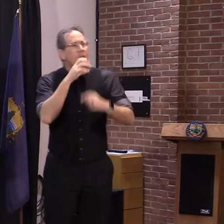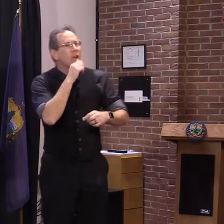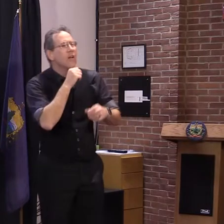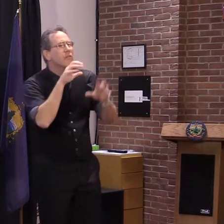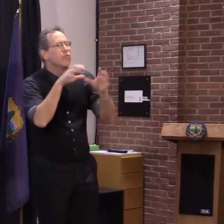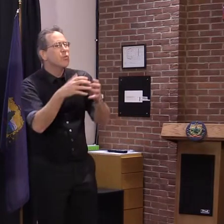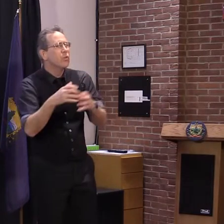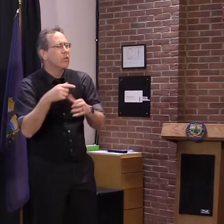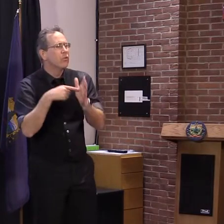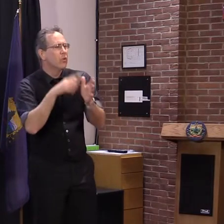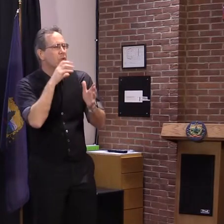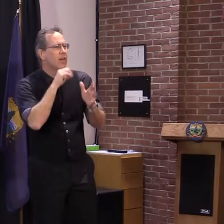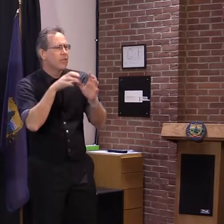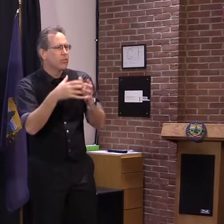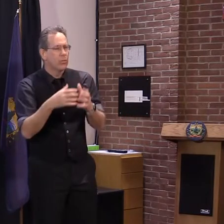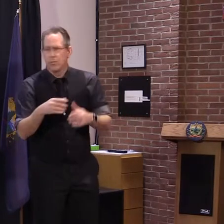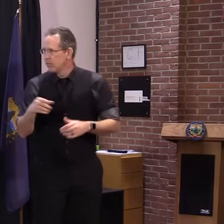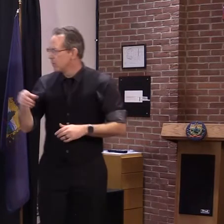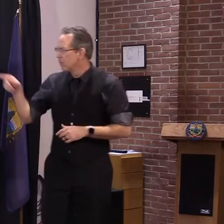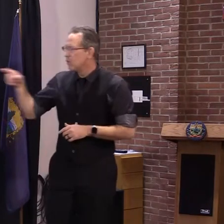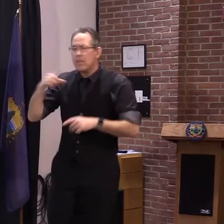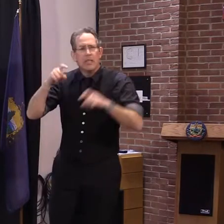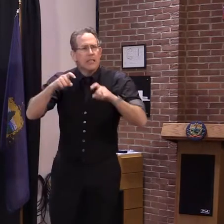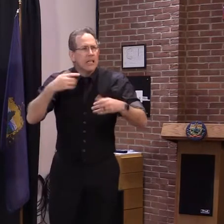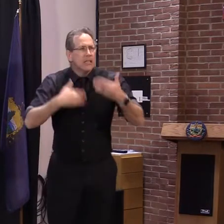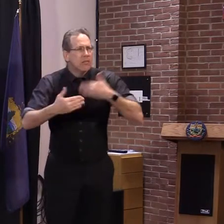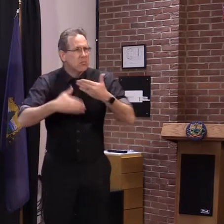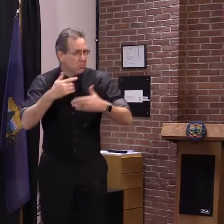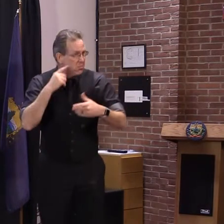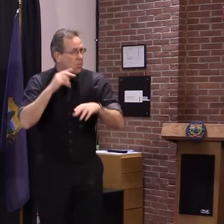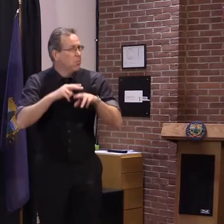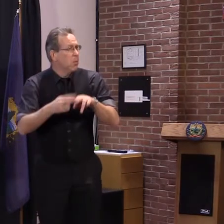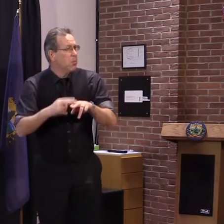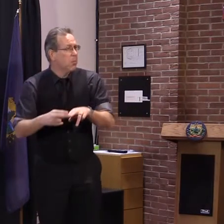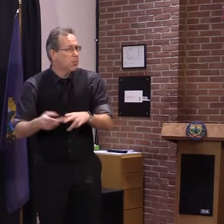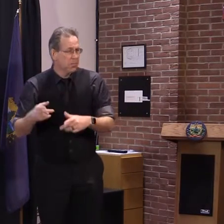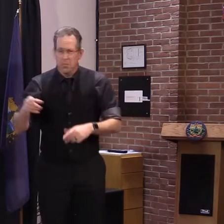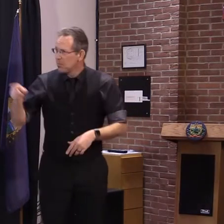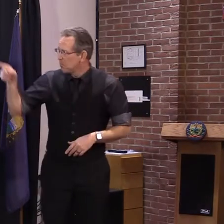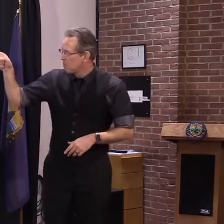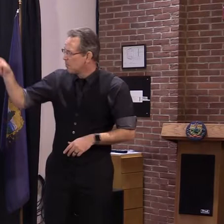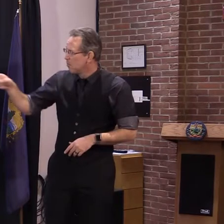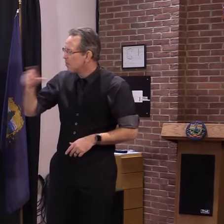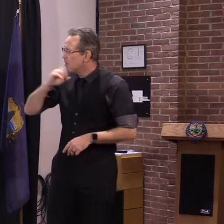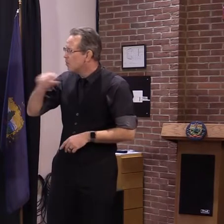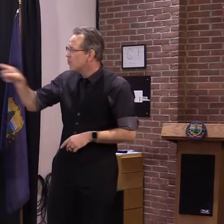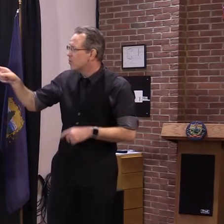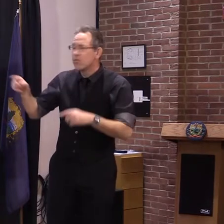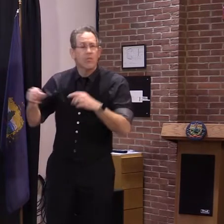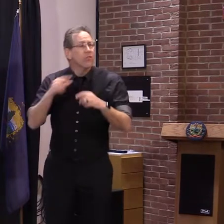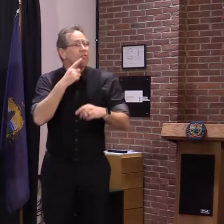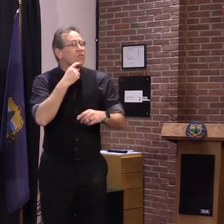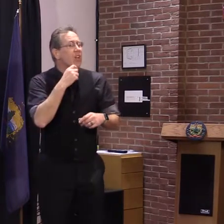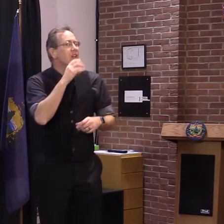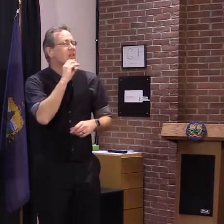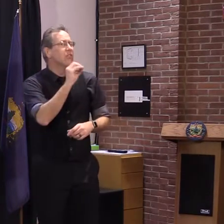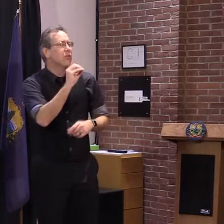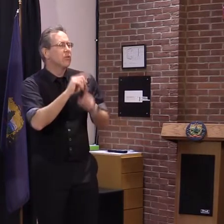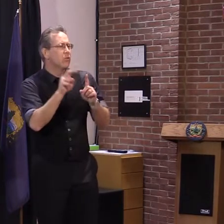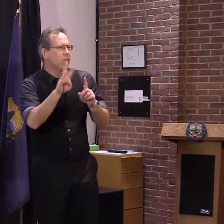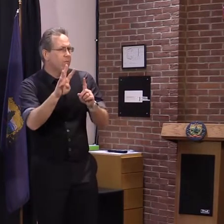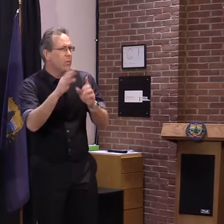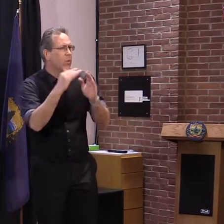case decline that we're seeing, the positivity rate is continuing to drop as well. And as you'll see on the next slide, the cases are going down across all age